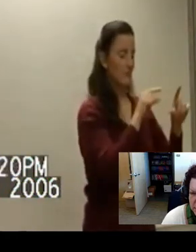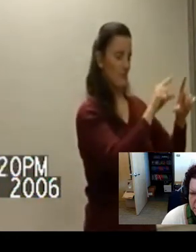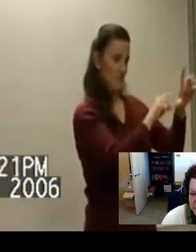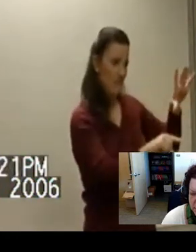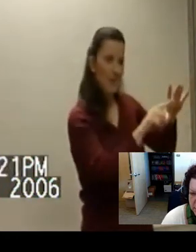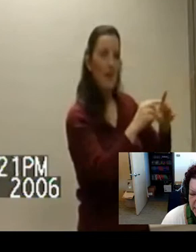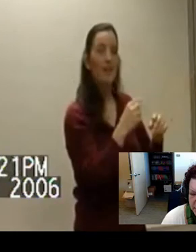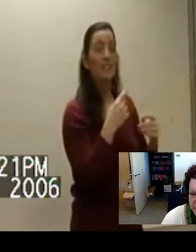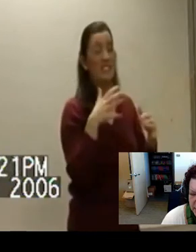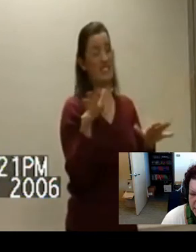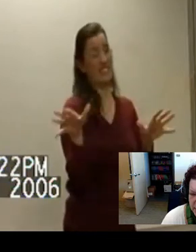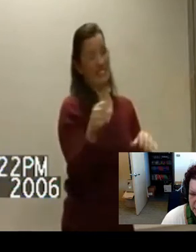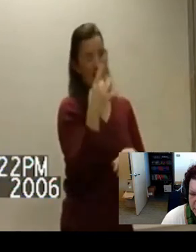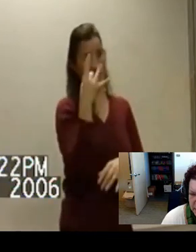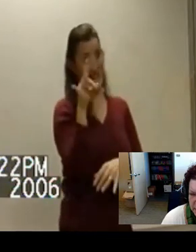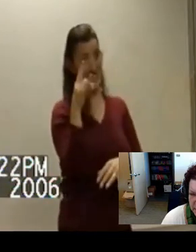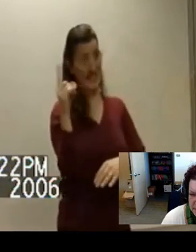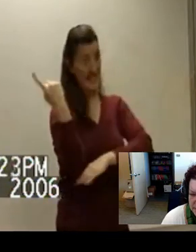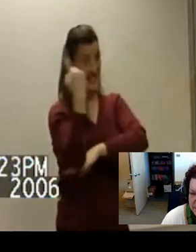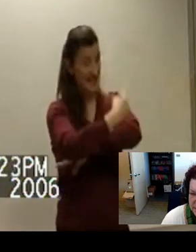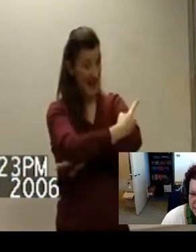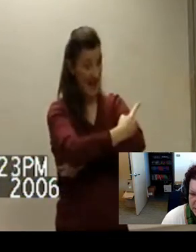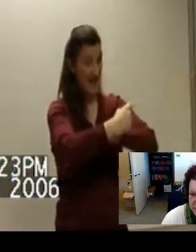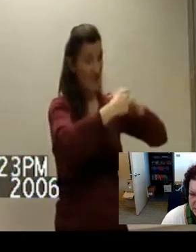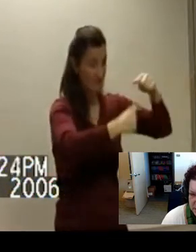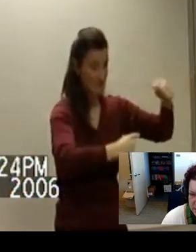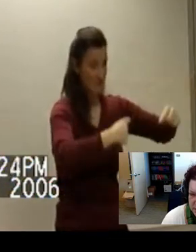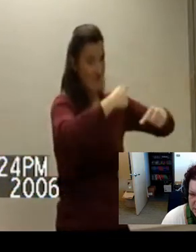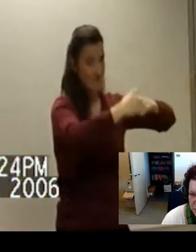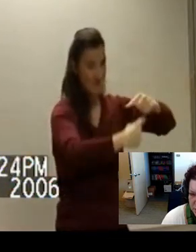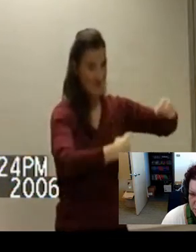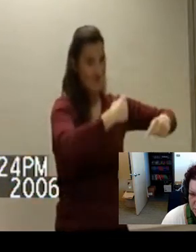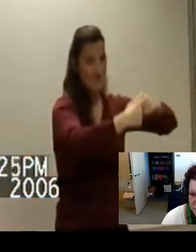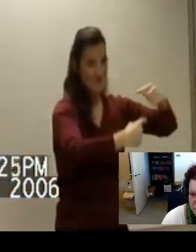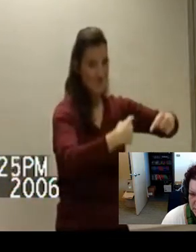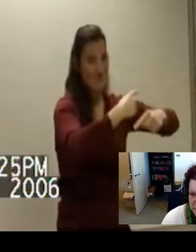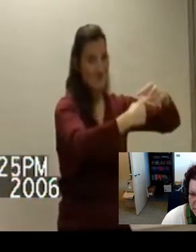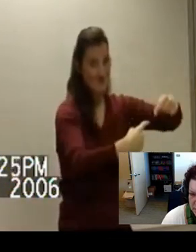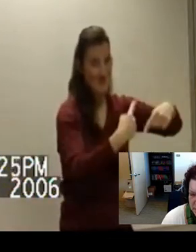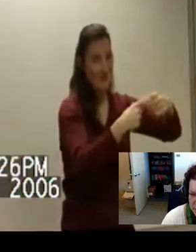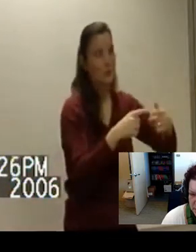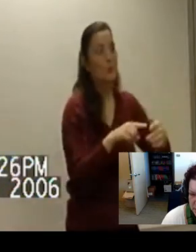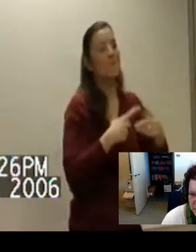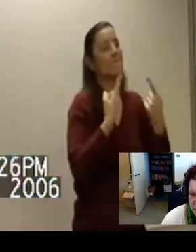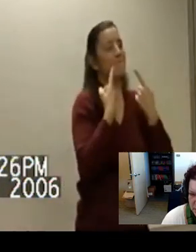So I got an incubator, something to keep the chicks warm.